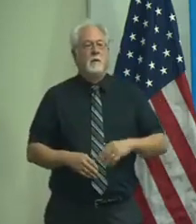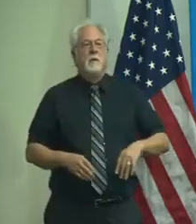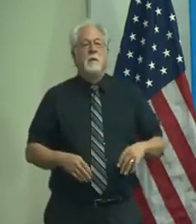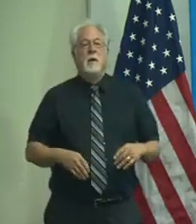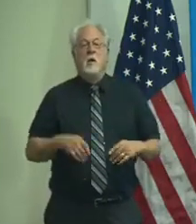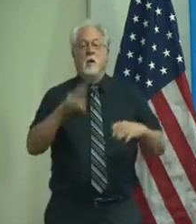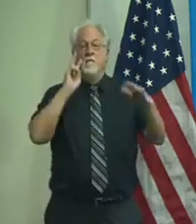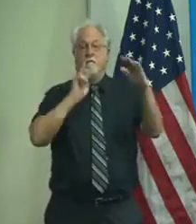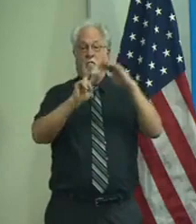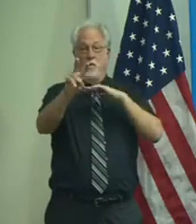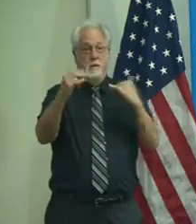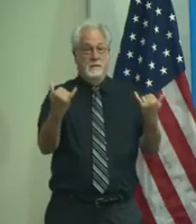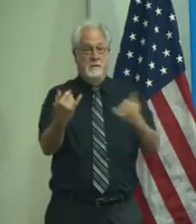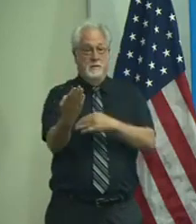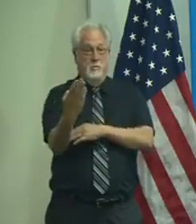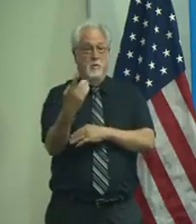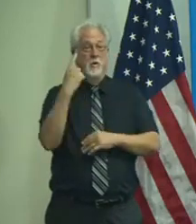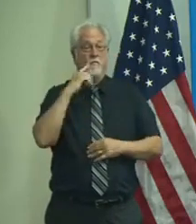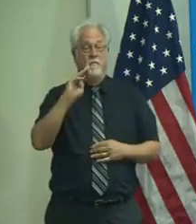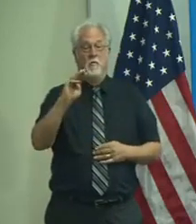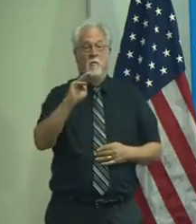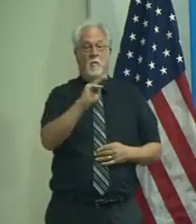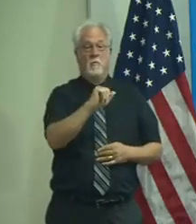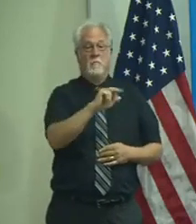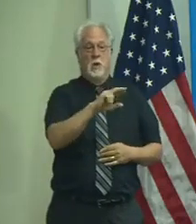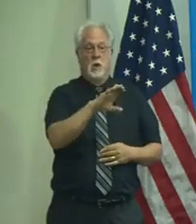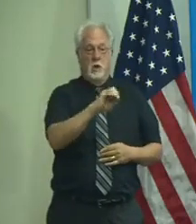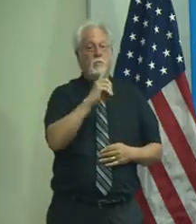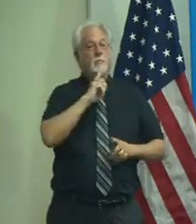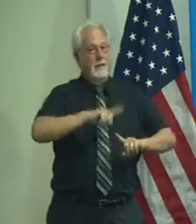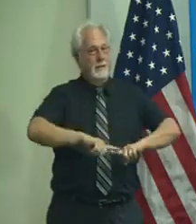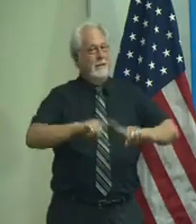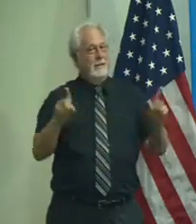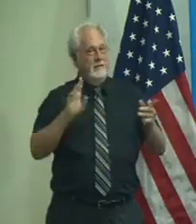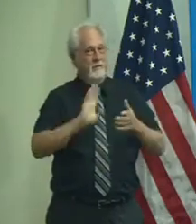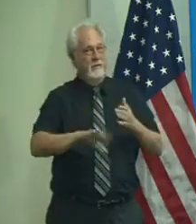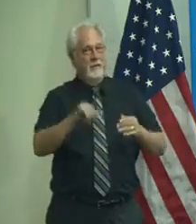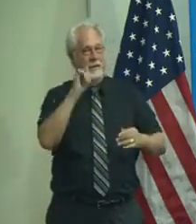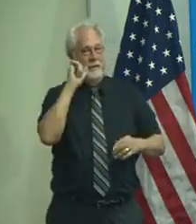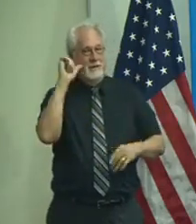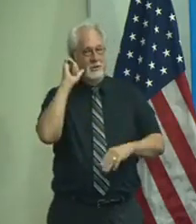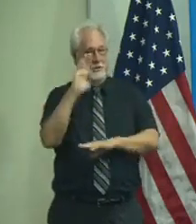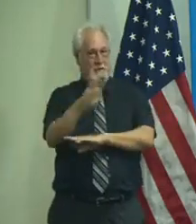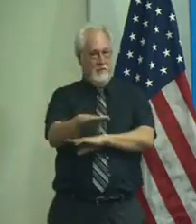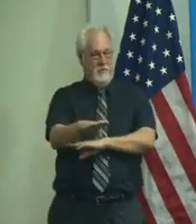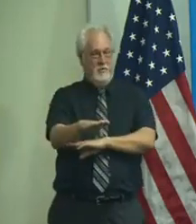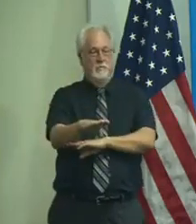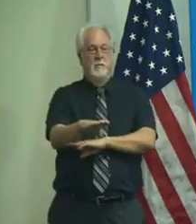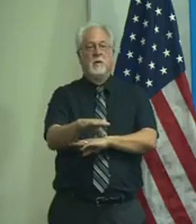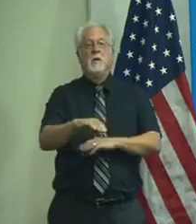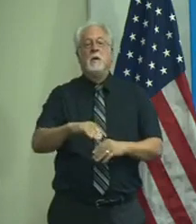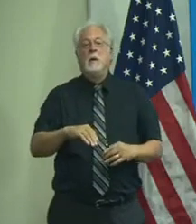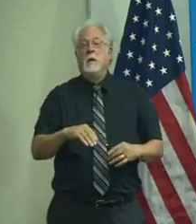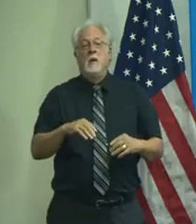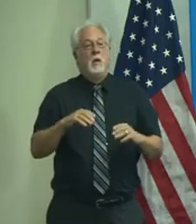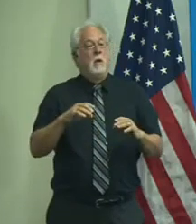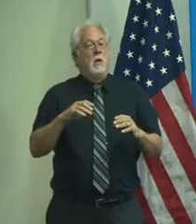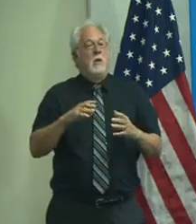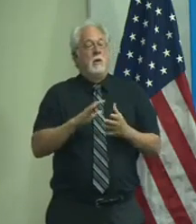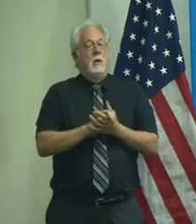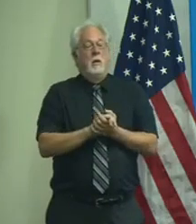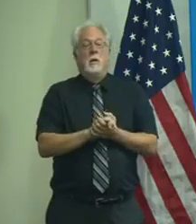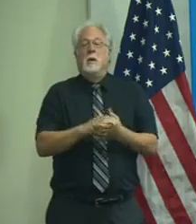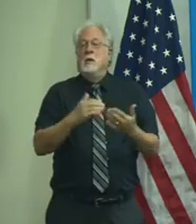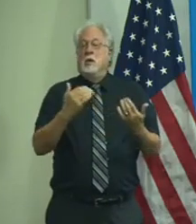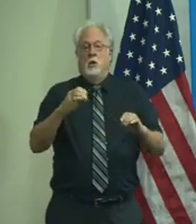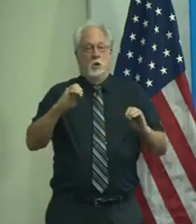The forecast this morning for Marco is markedly different than it was yesterday afternoon, and there's no doubt